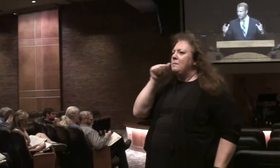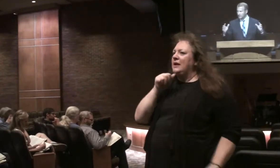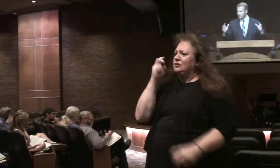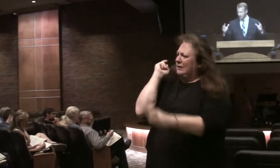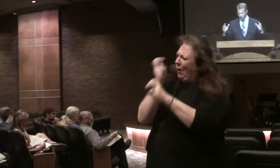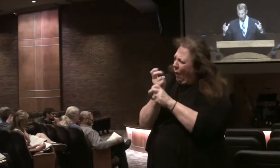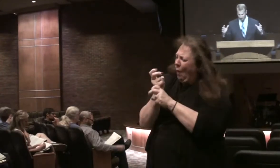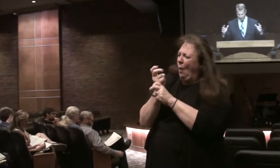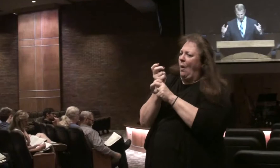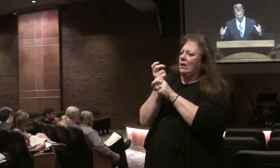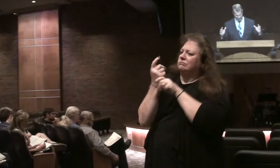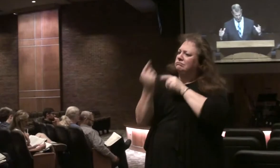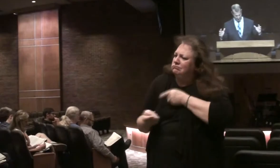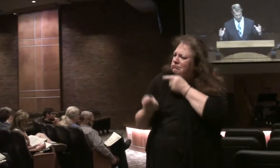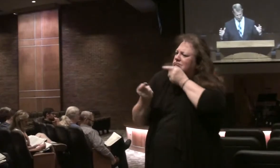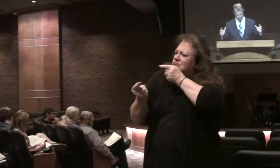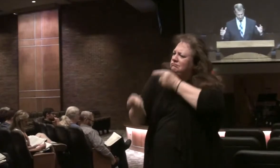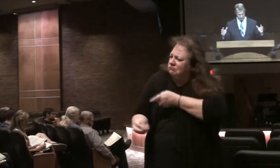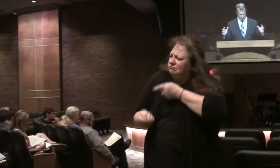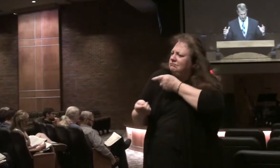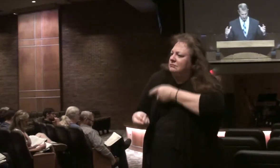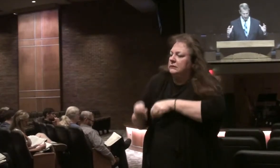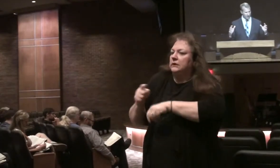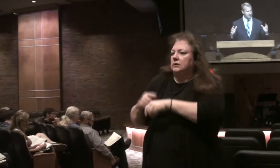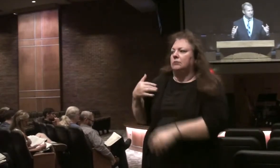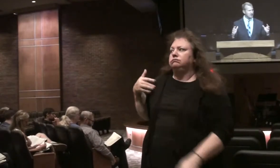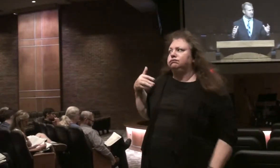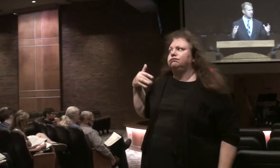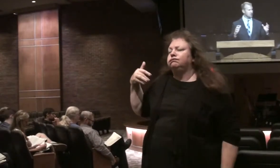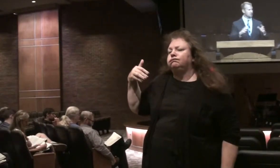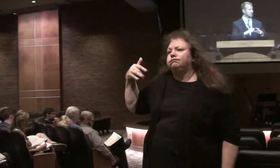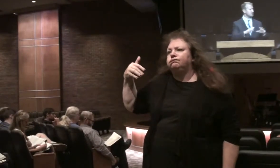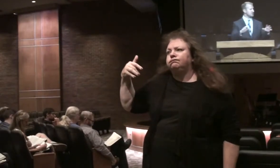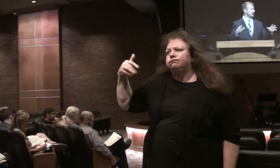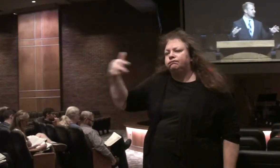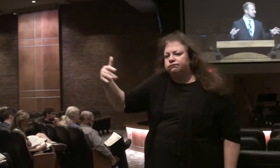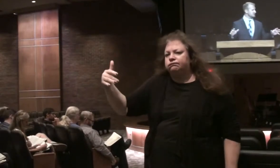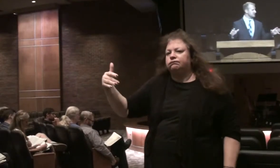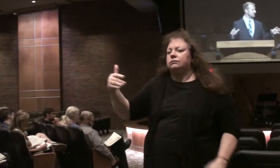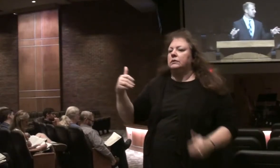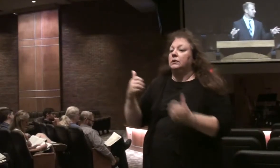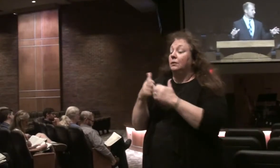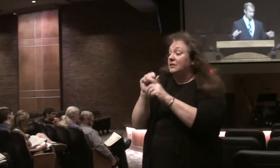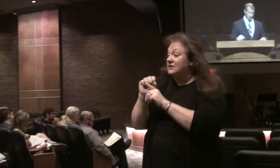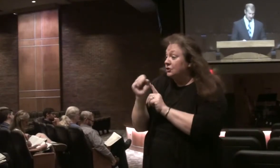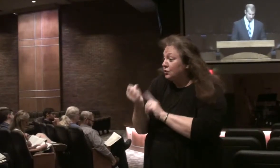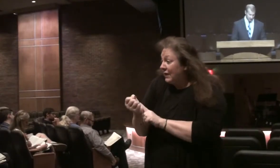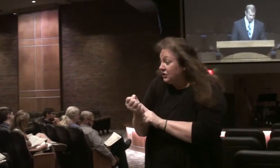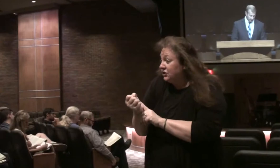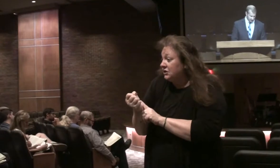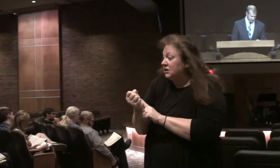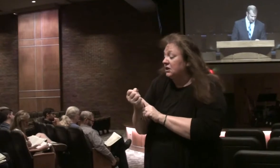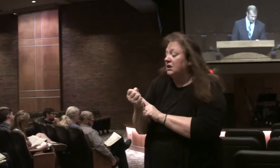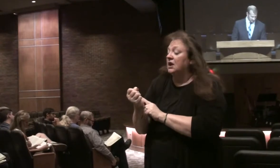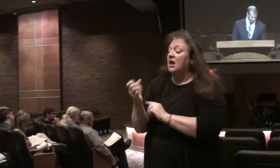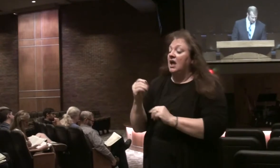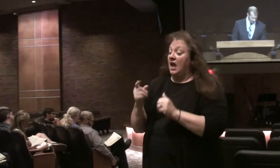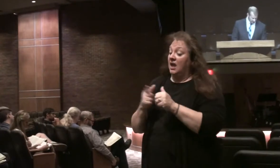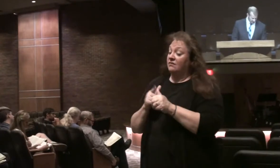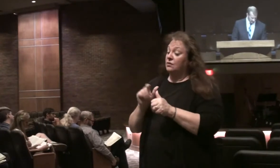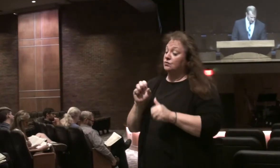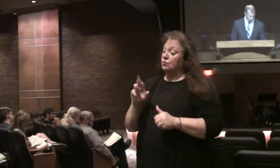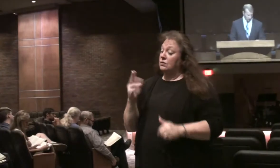difficulty over time. And love is patient with circumstances. But specifically in the context of 1